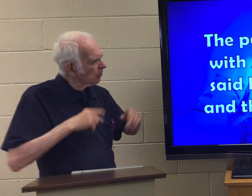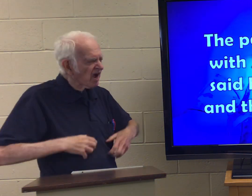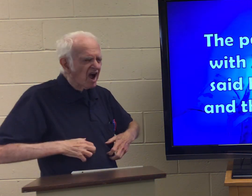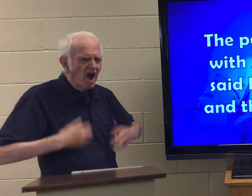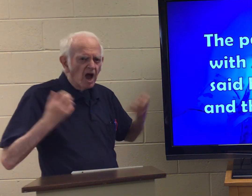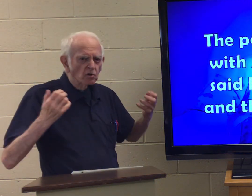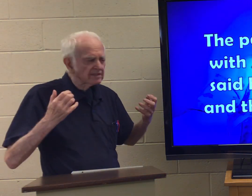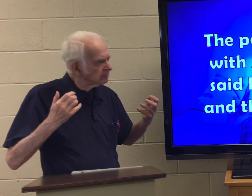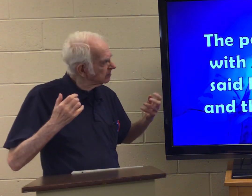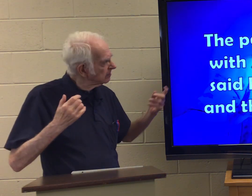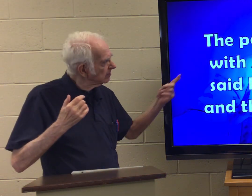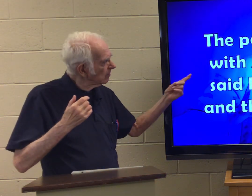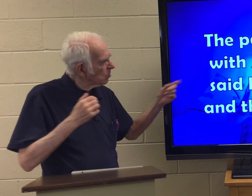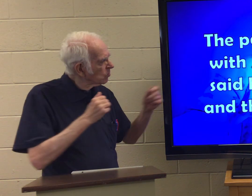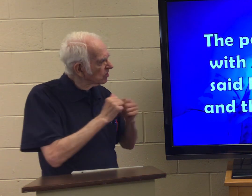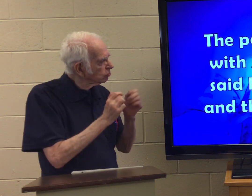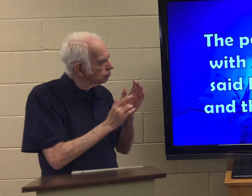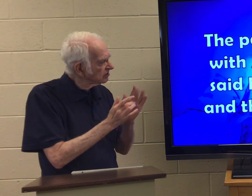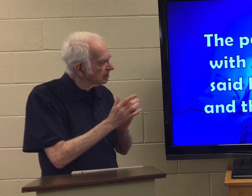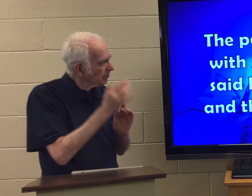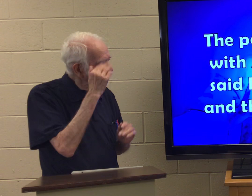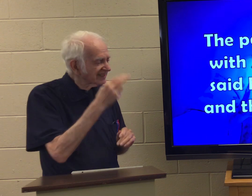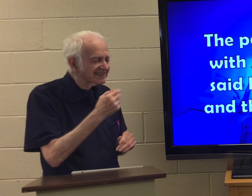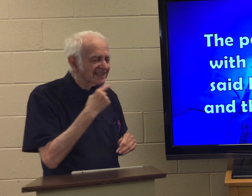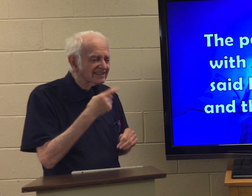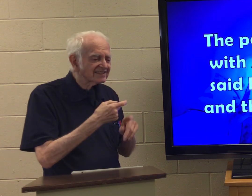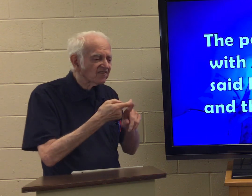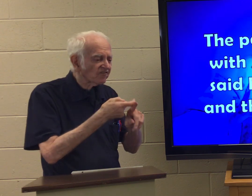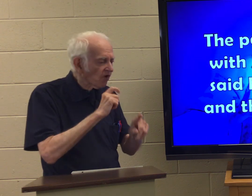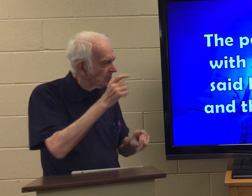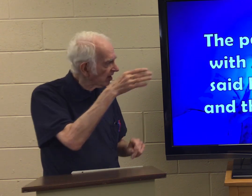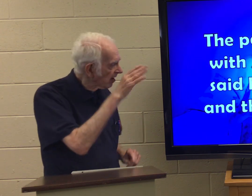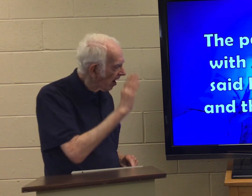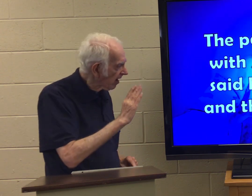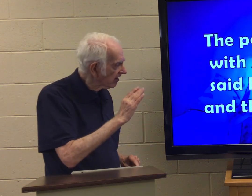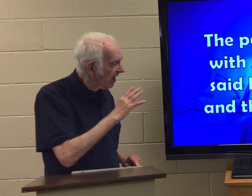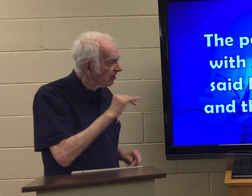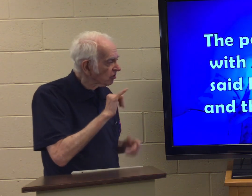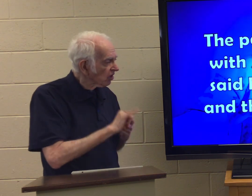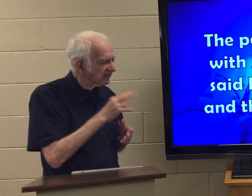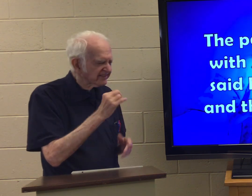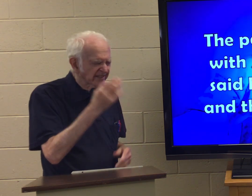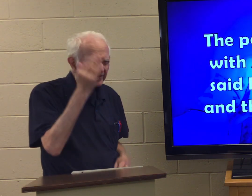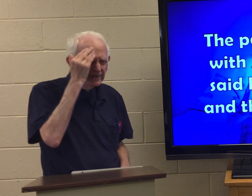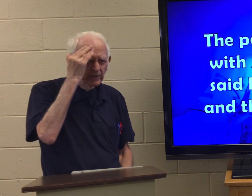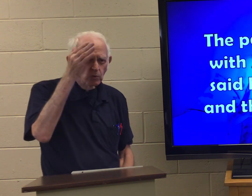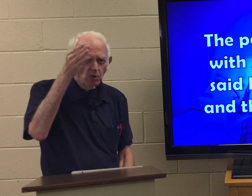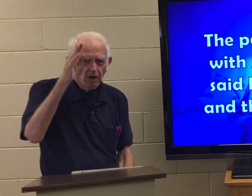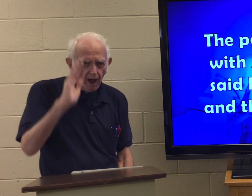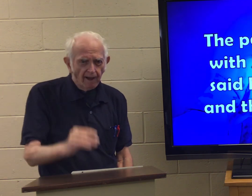The people were angry with Jesus because he said he was from God and that he knew